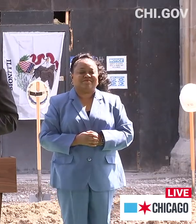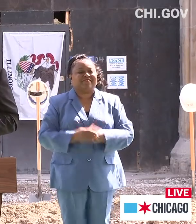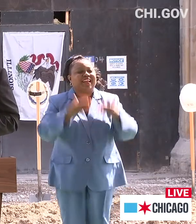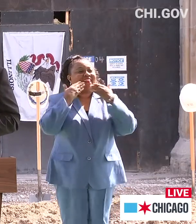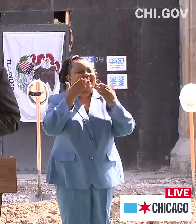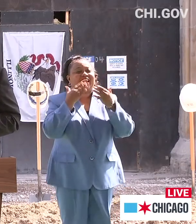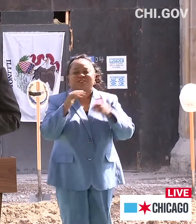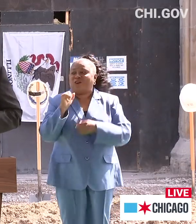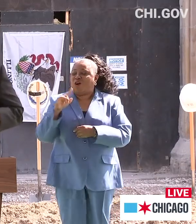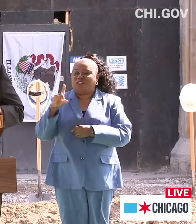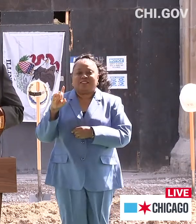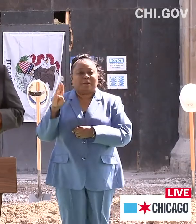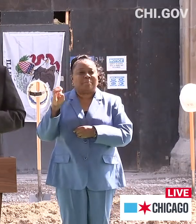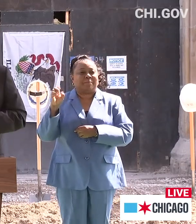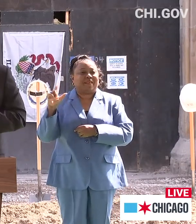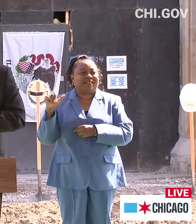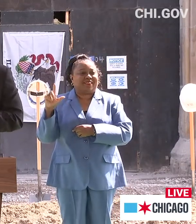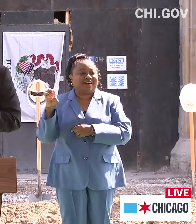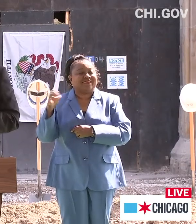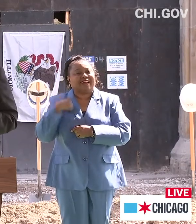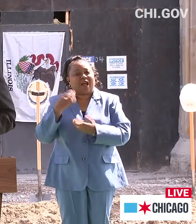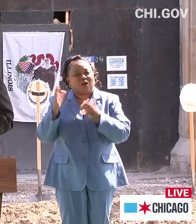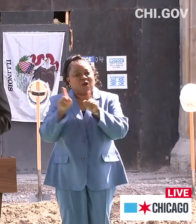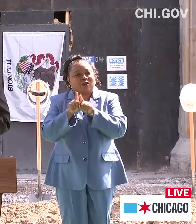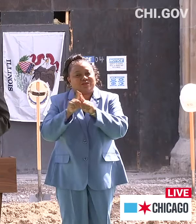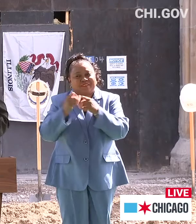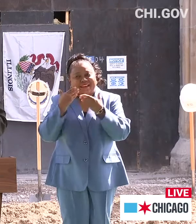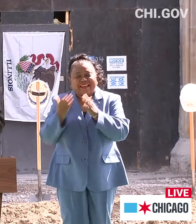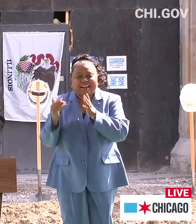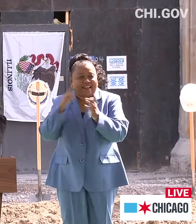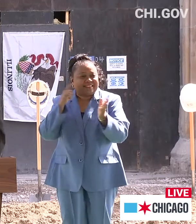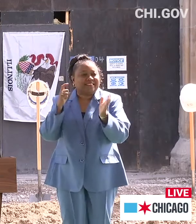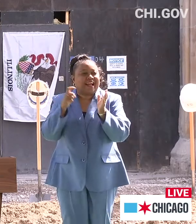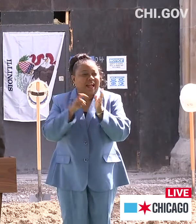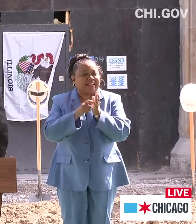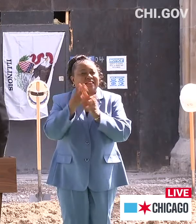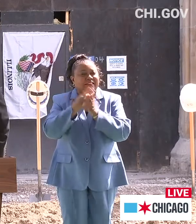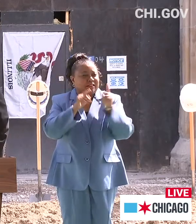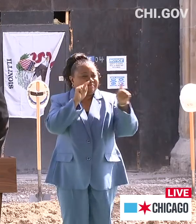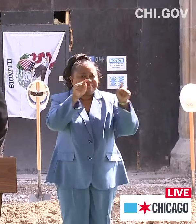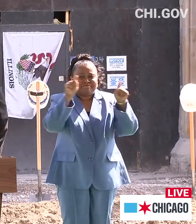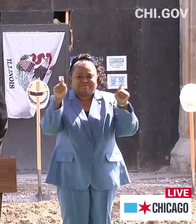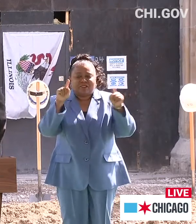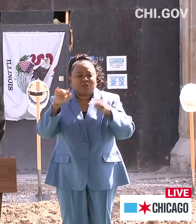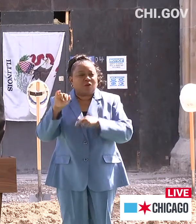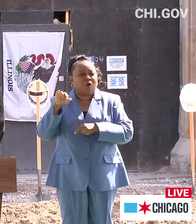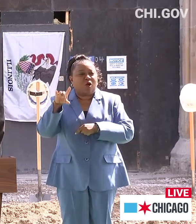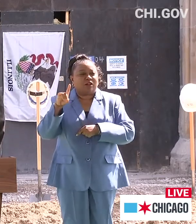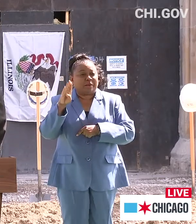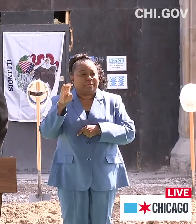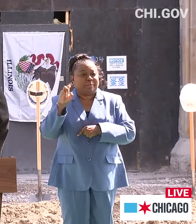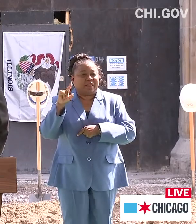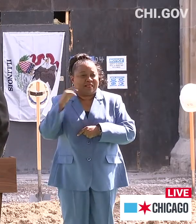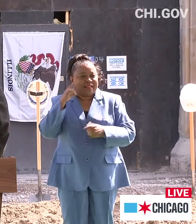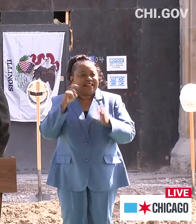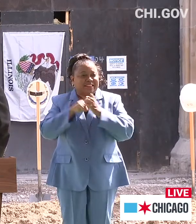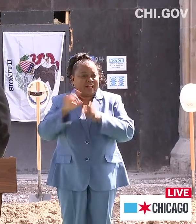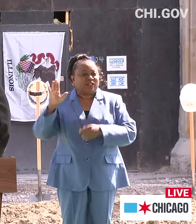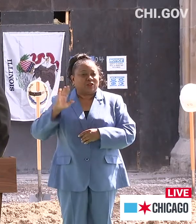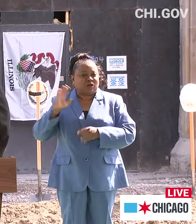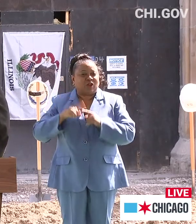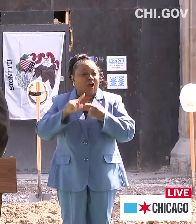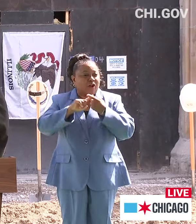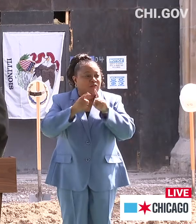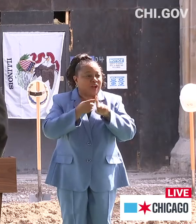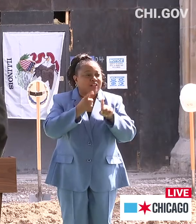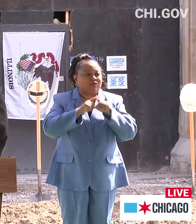Thank you, Alderman Beal. I'd also like to, again, acknowledge some of the folks that Alderman Beal acknowledged earlier, our